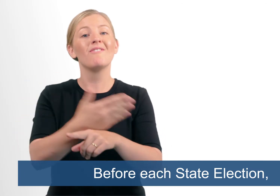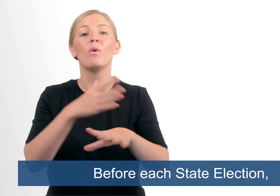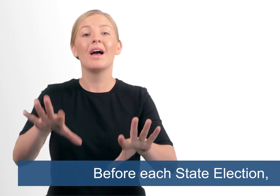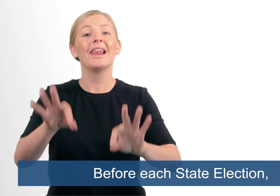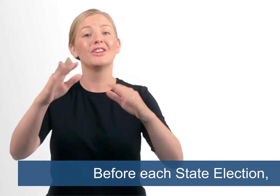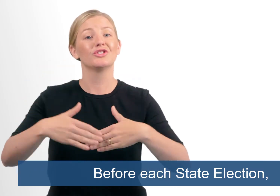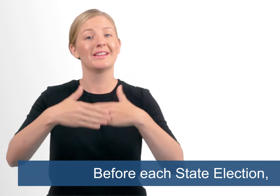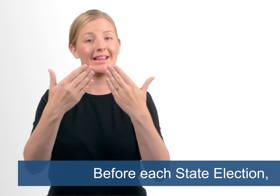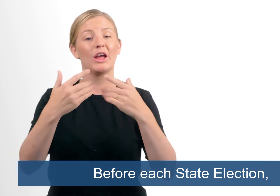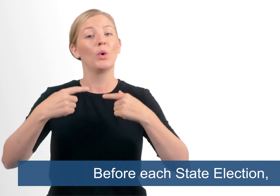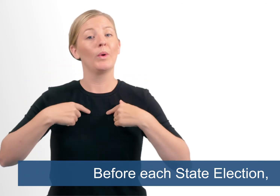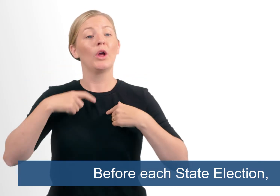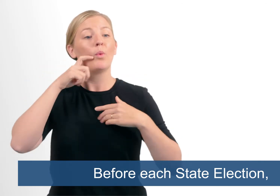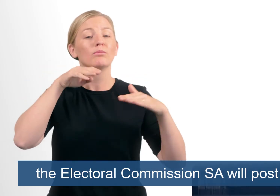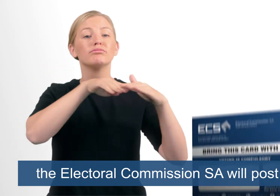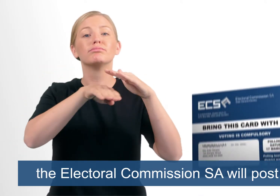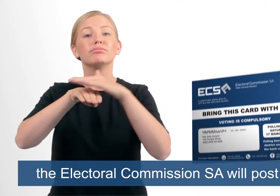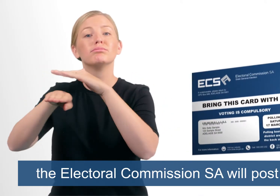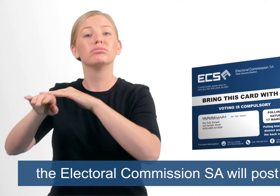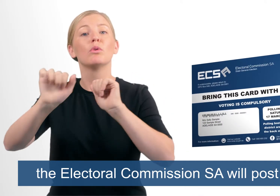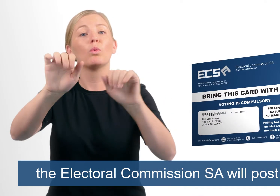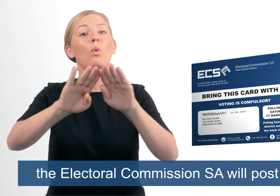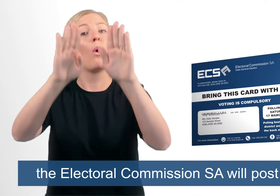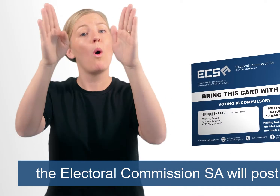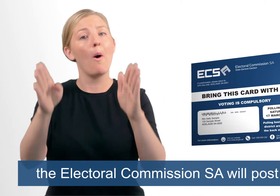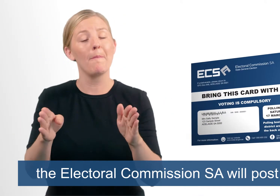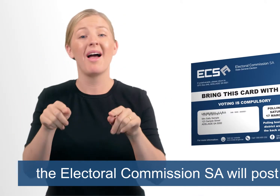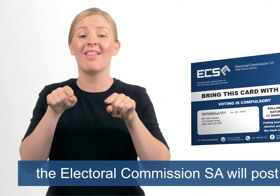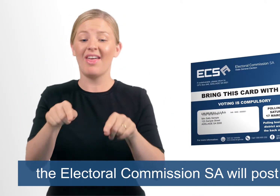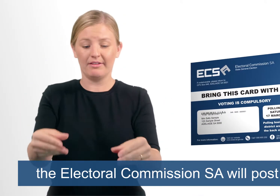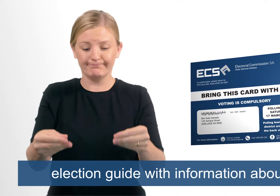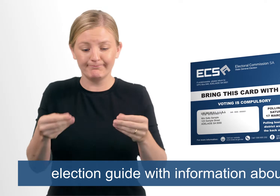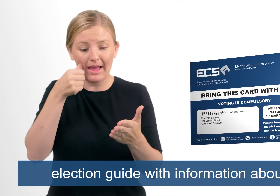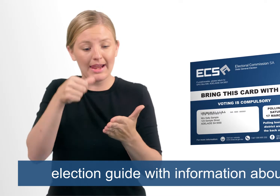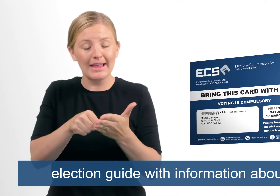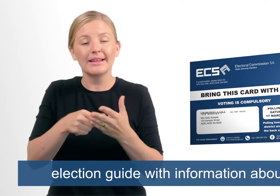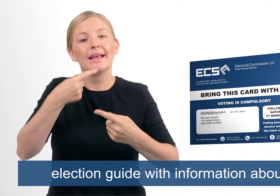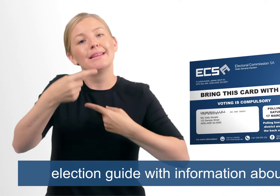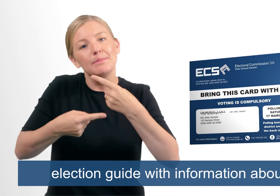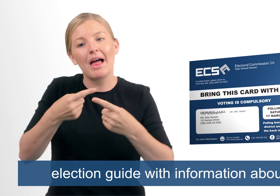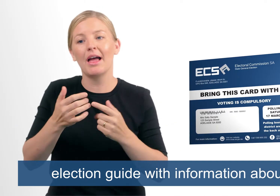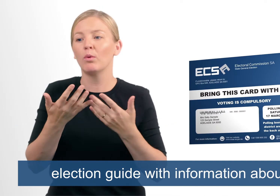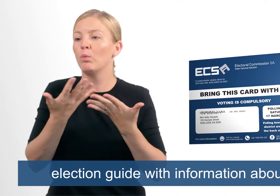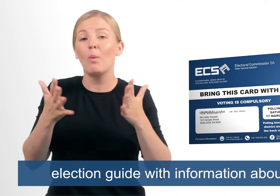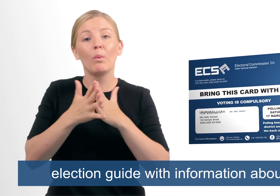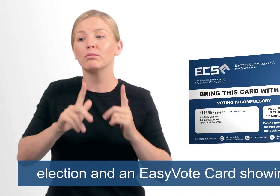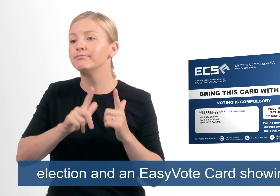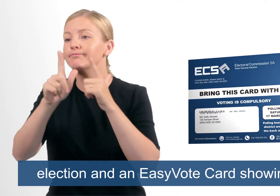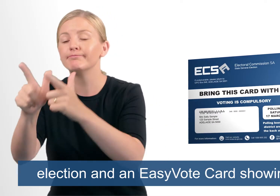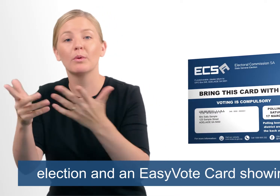Before each state election, the Electoral Commission SA will post you an election guide with information about the election